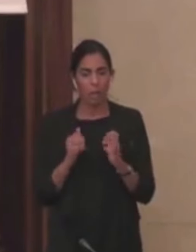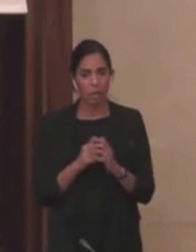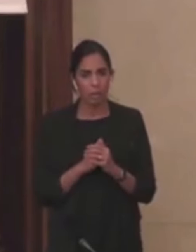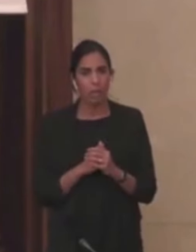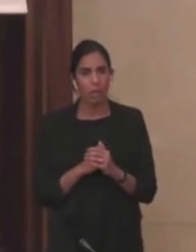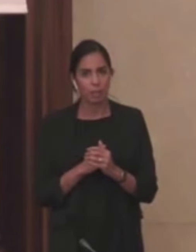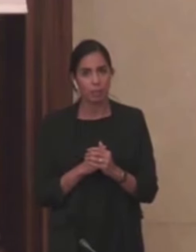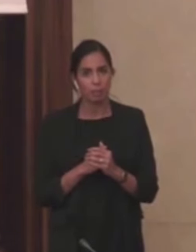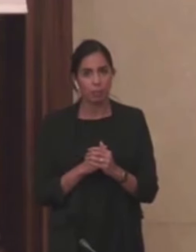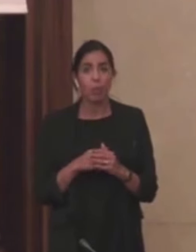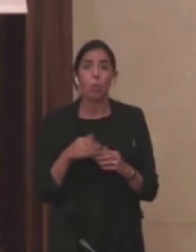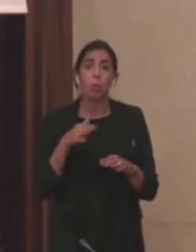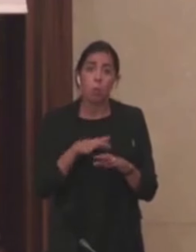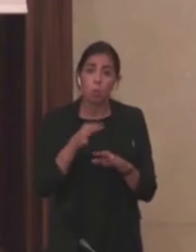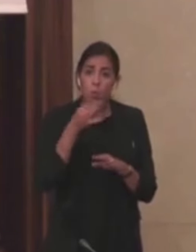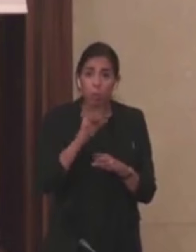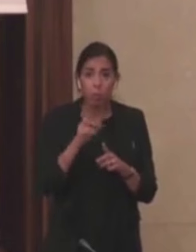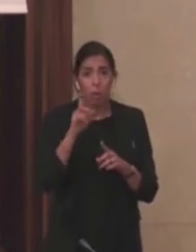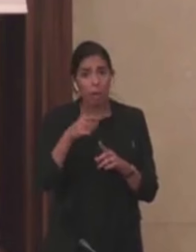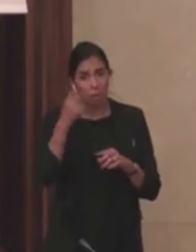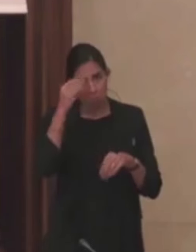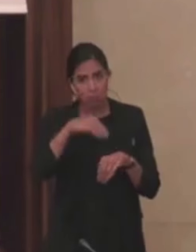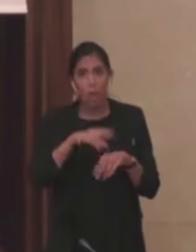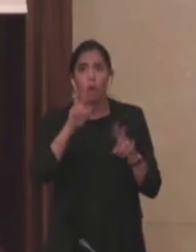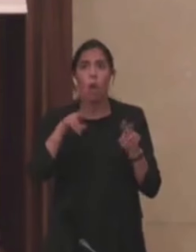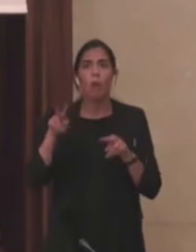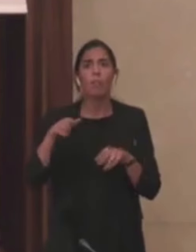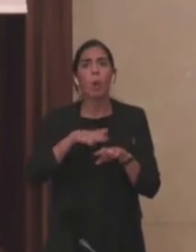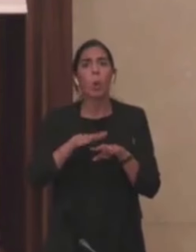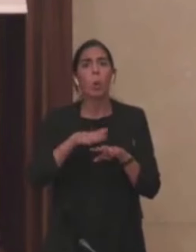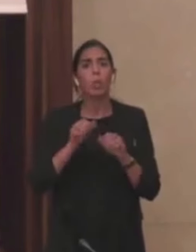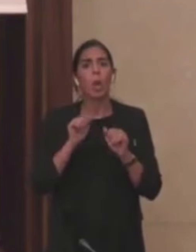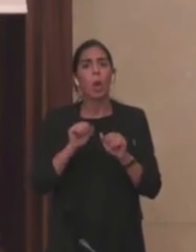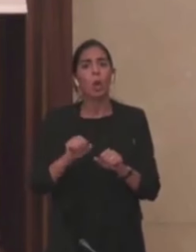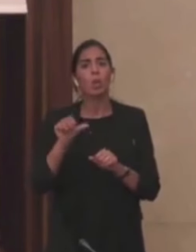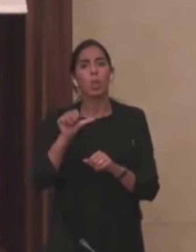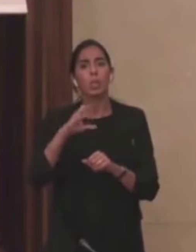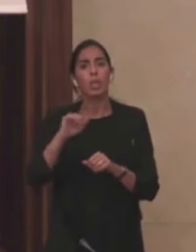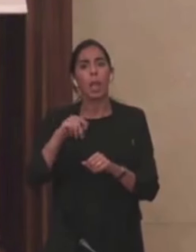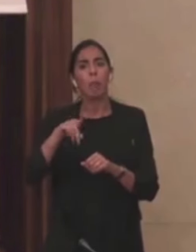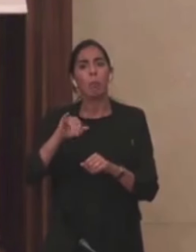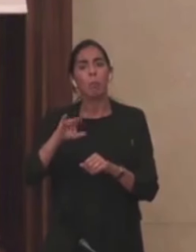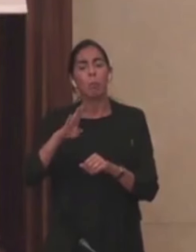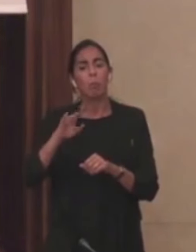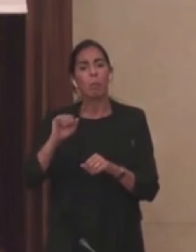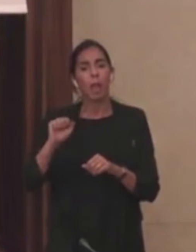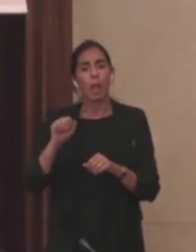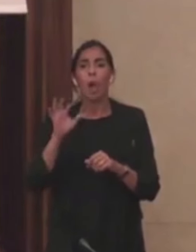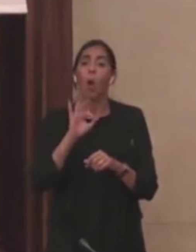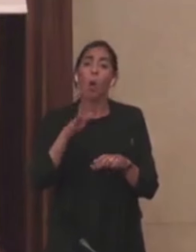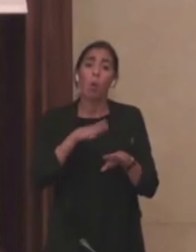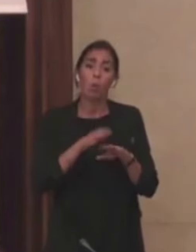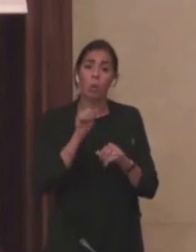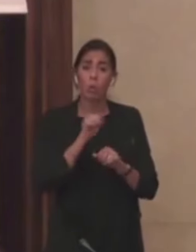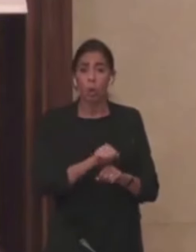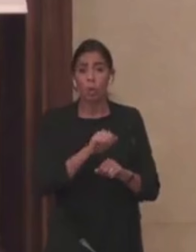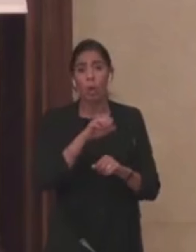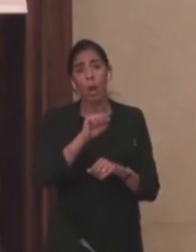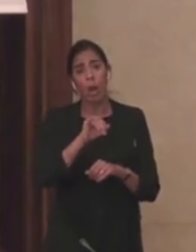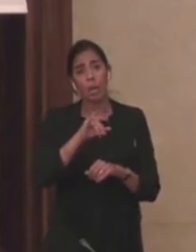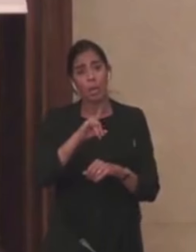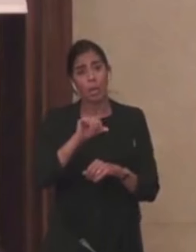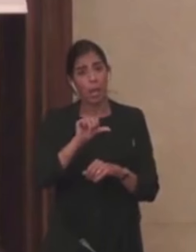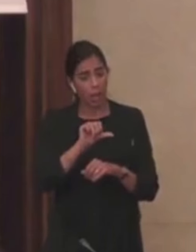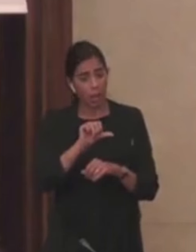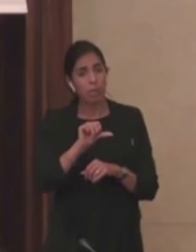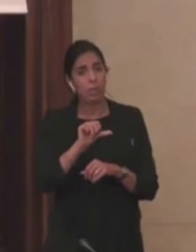clots, and it has been used for many diseases like Zika or dengue, because